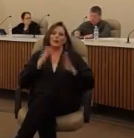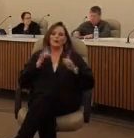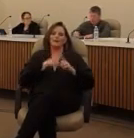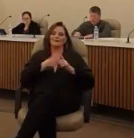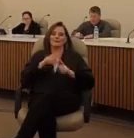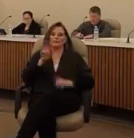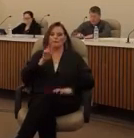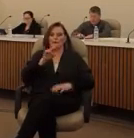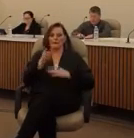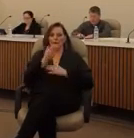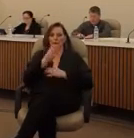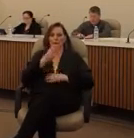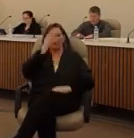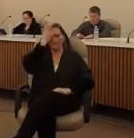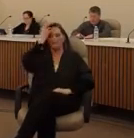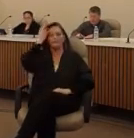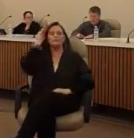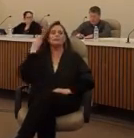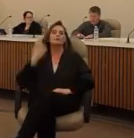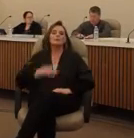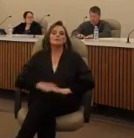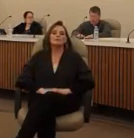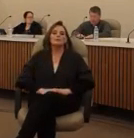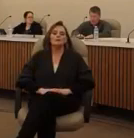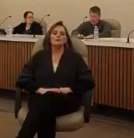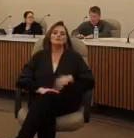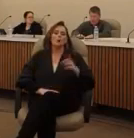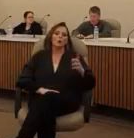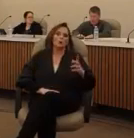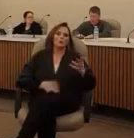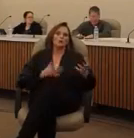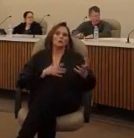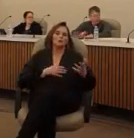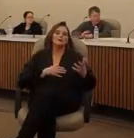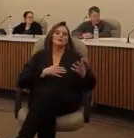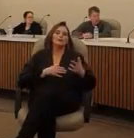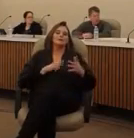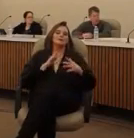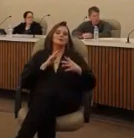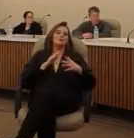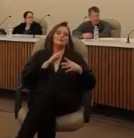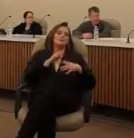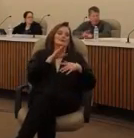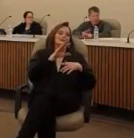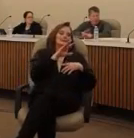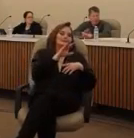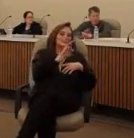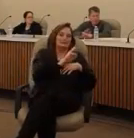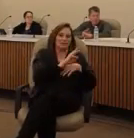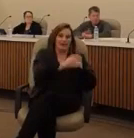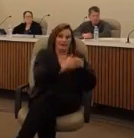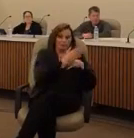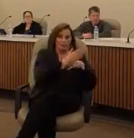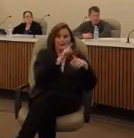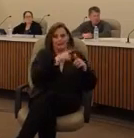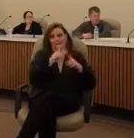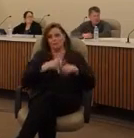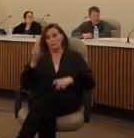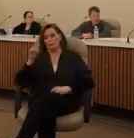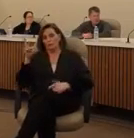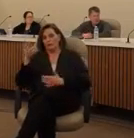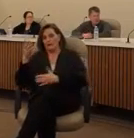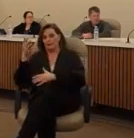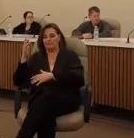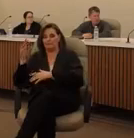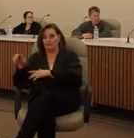So my thought is, do we do the hours of operation 6 a.m. to 2 a.m., deliveries 9 a.m. to 9 p.m.? That way there isn't banging